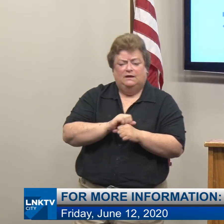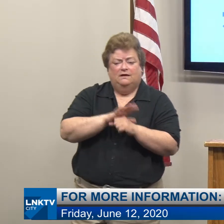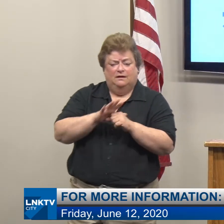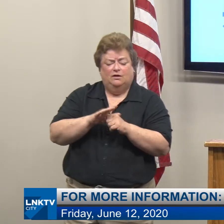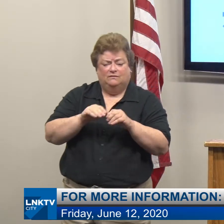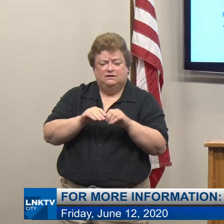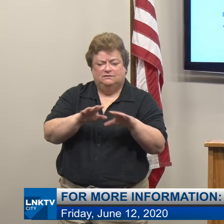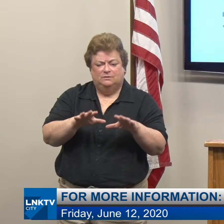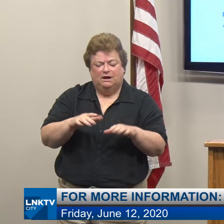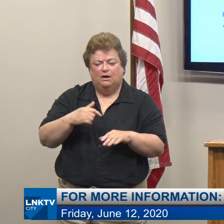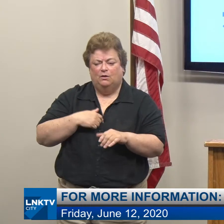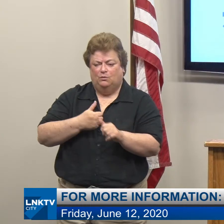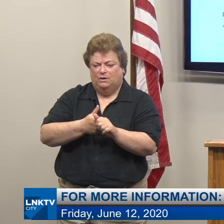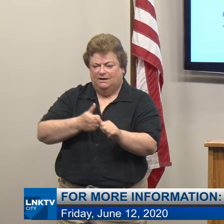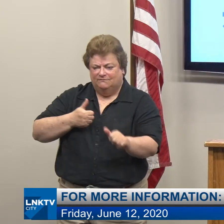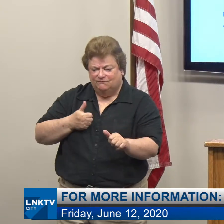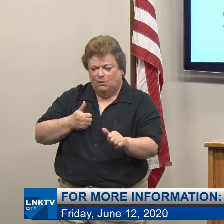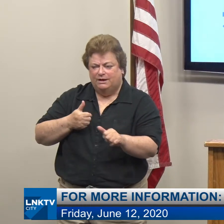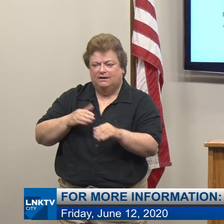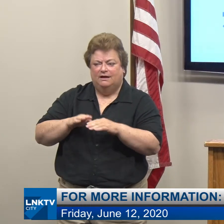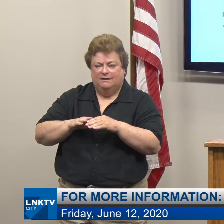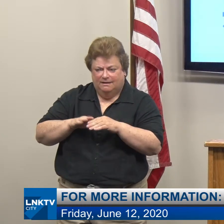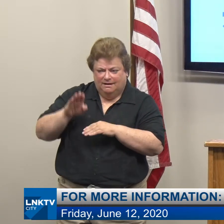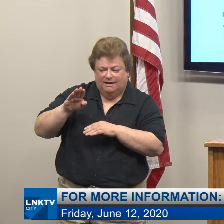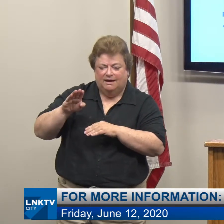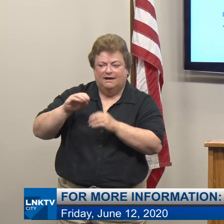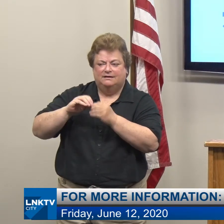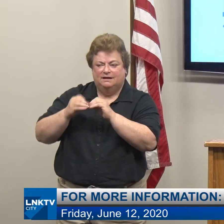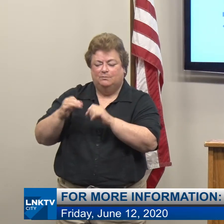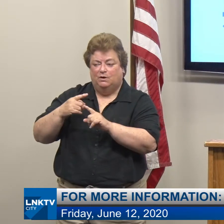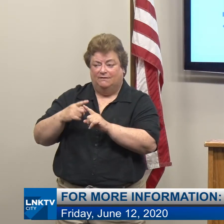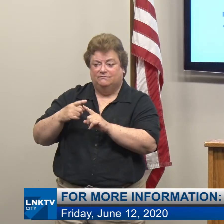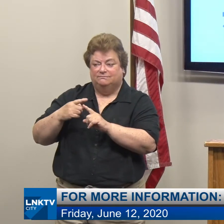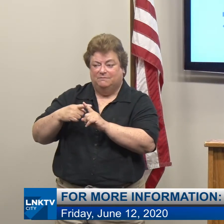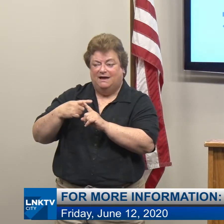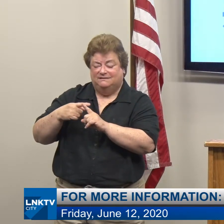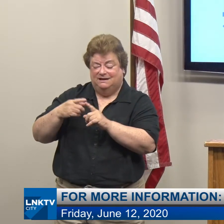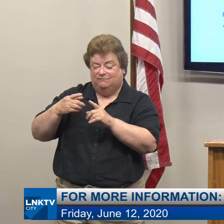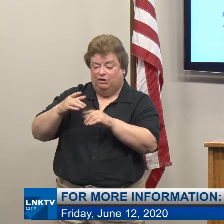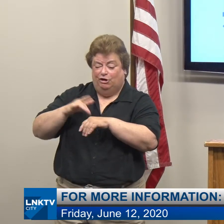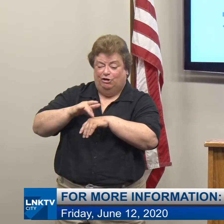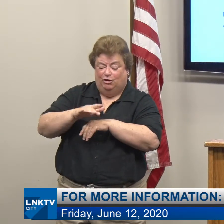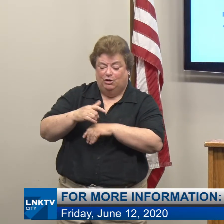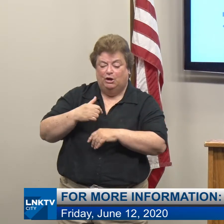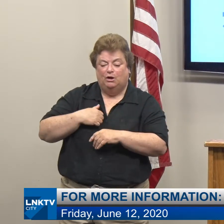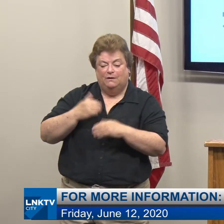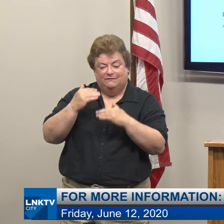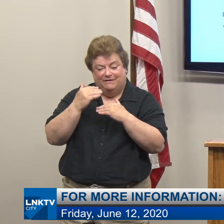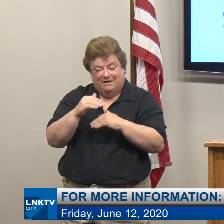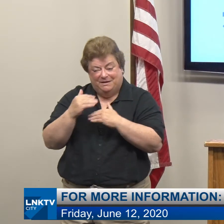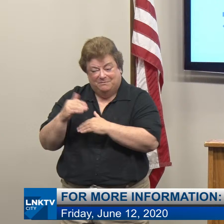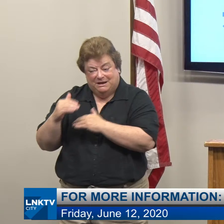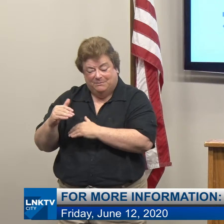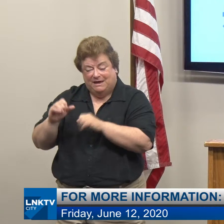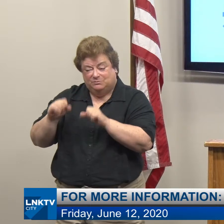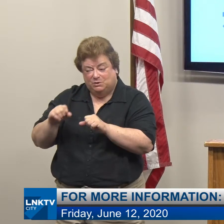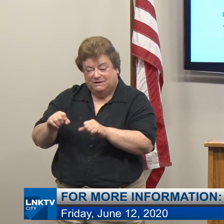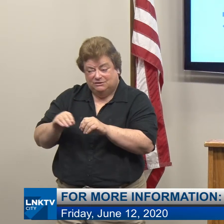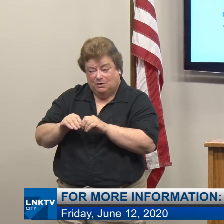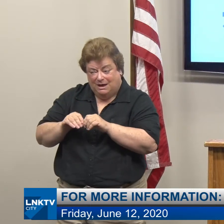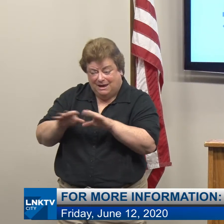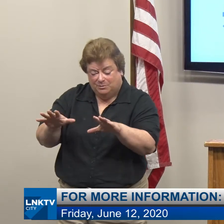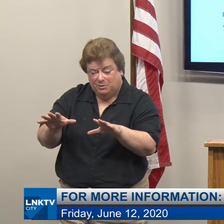pandemic. We avoided an influx of positive cases early on. We have been able to minimize potential outbreaks to this